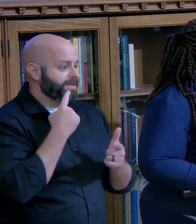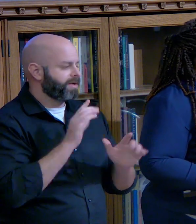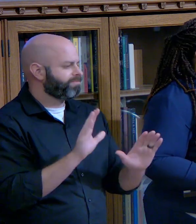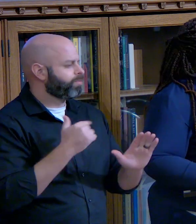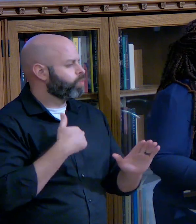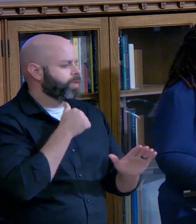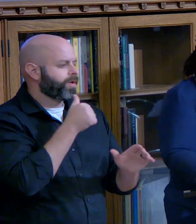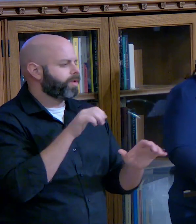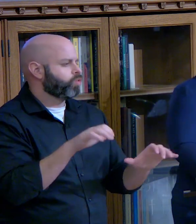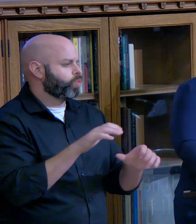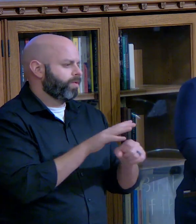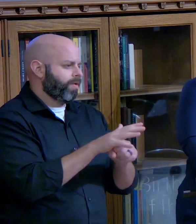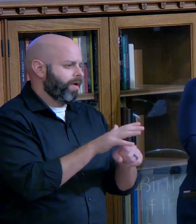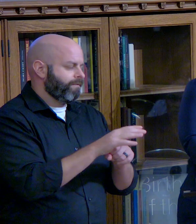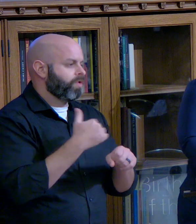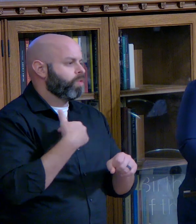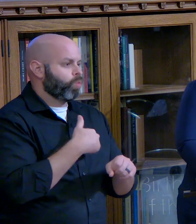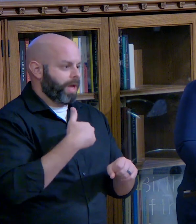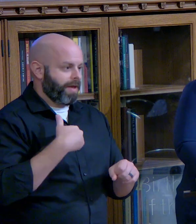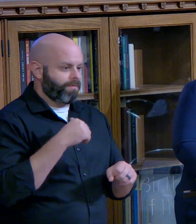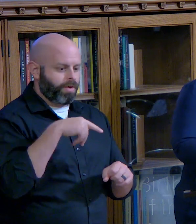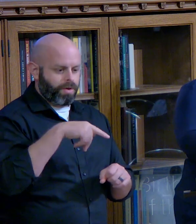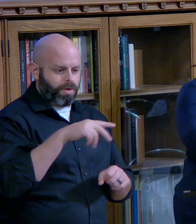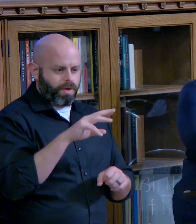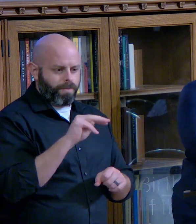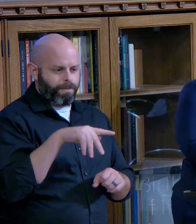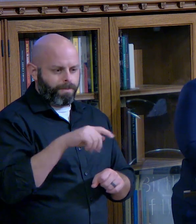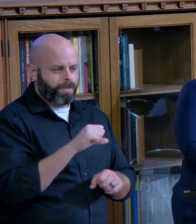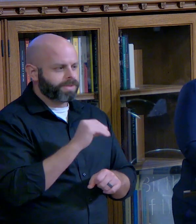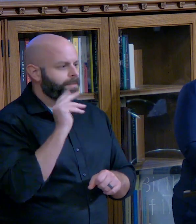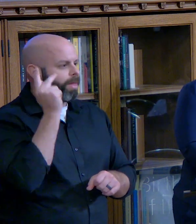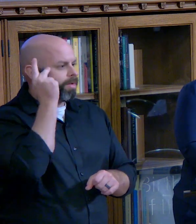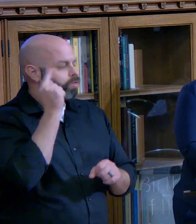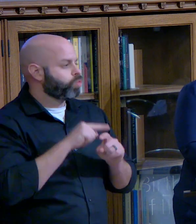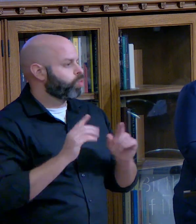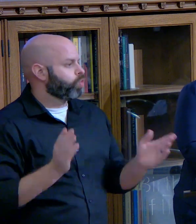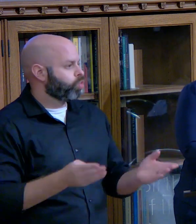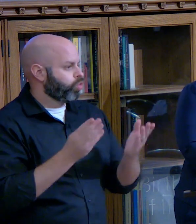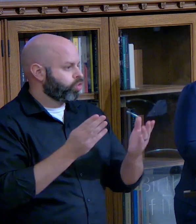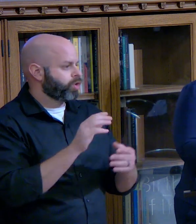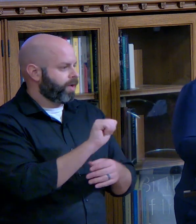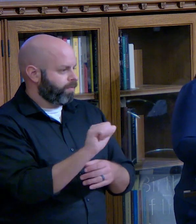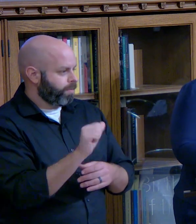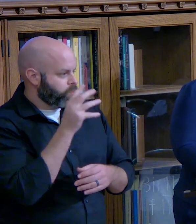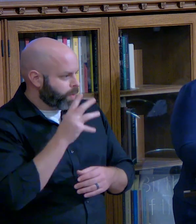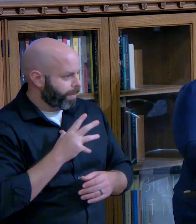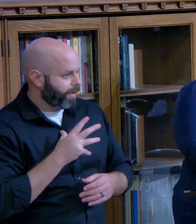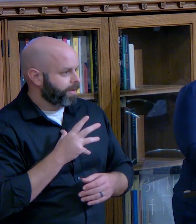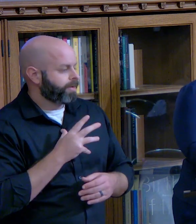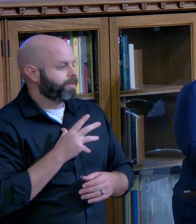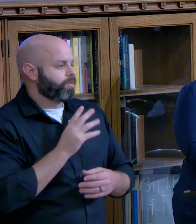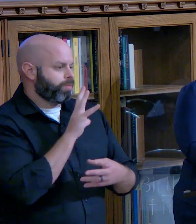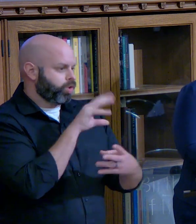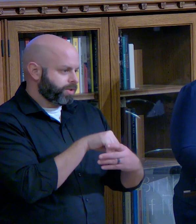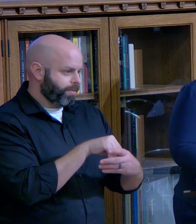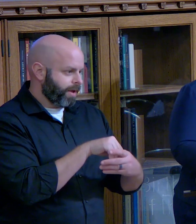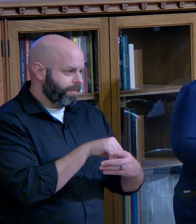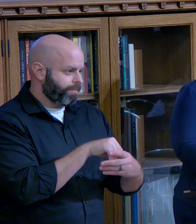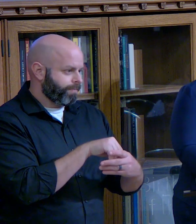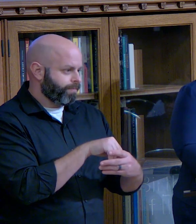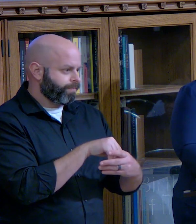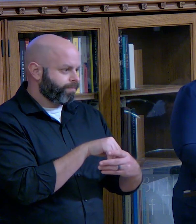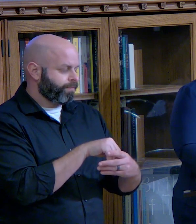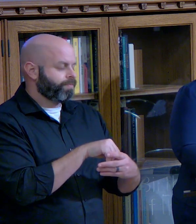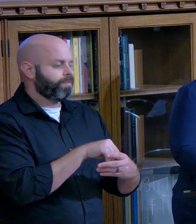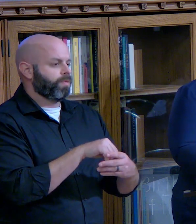enough we got pumps in politics to encourage African-American women to to participate